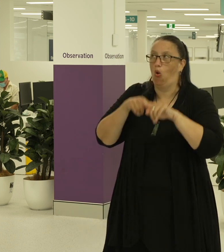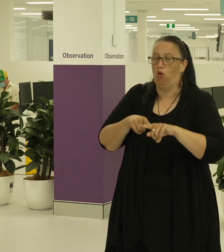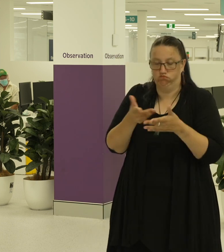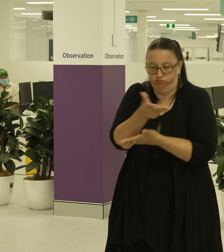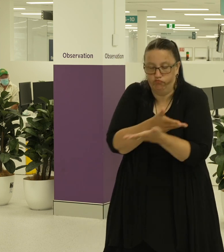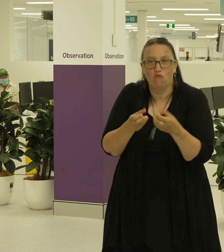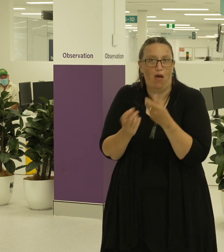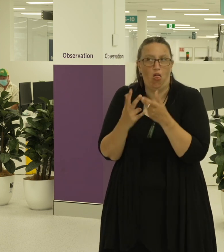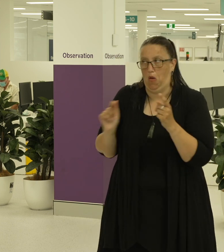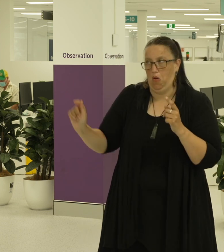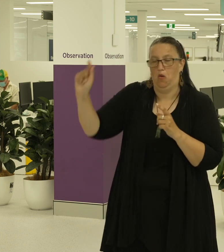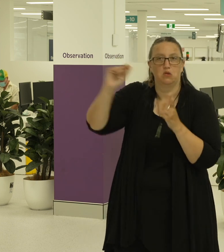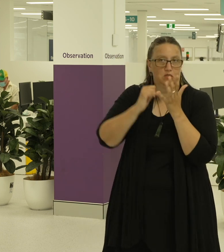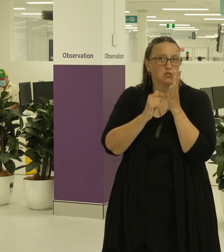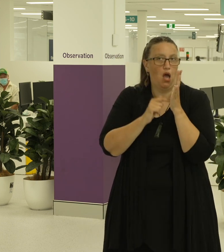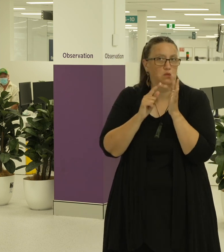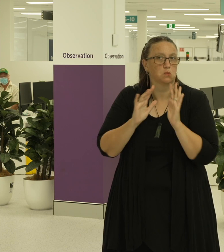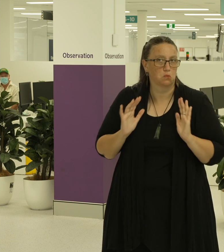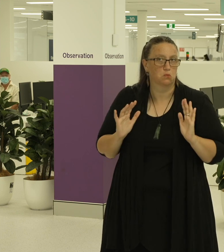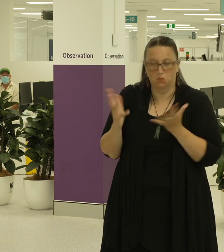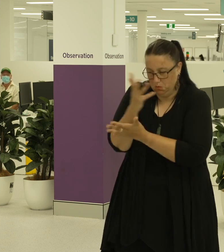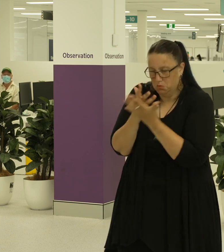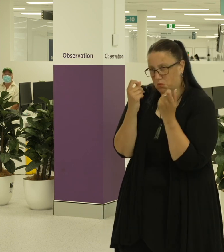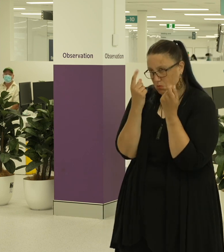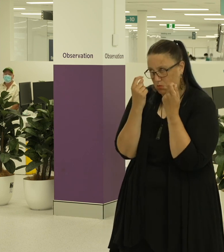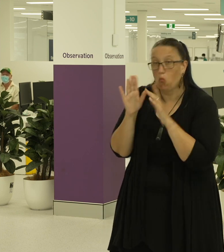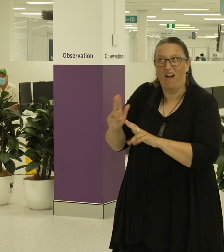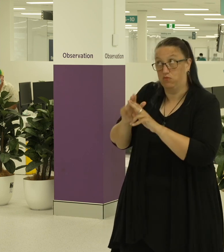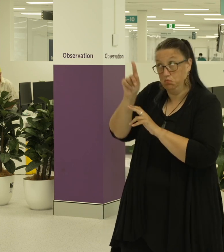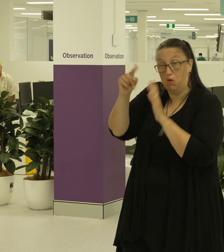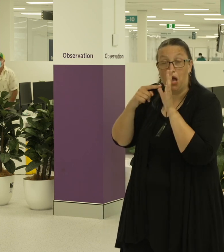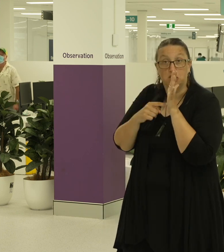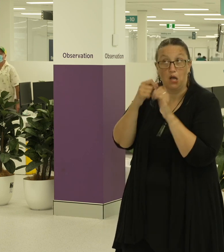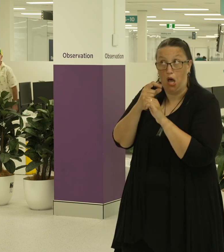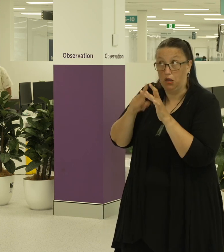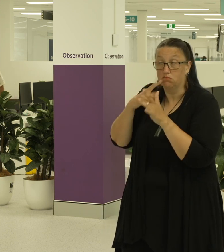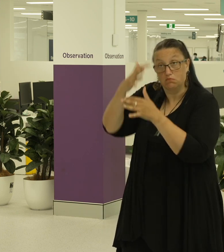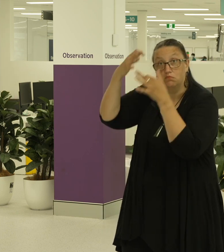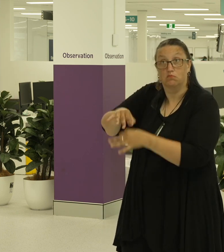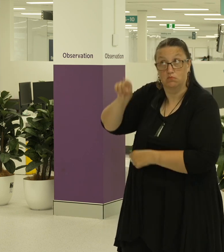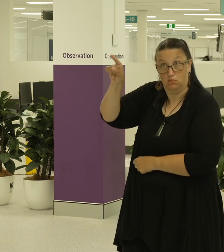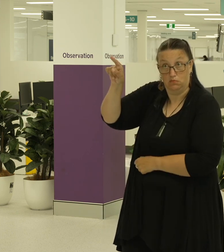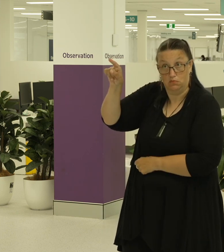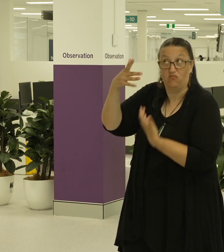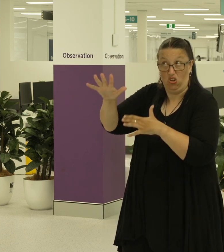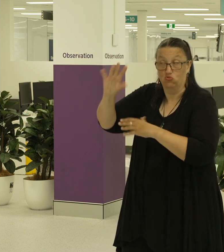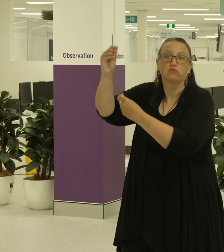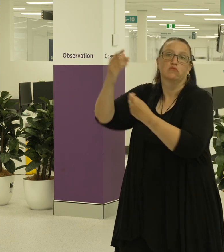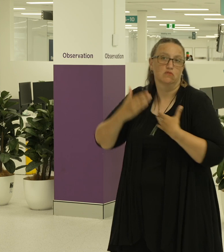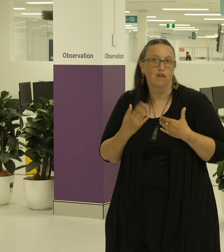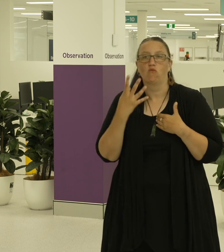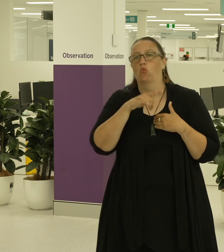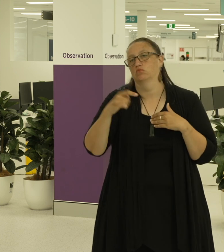my colleagues from state and territories, is that it's due any time now. But once the target says this